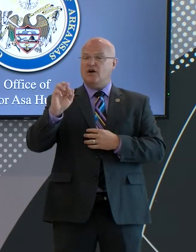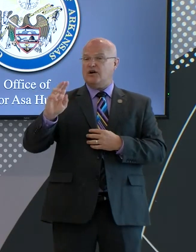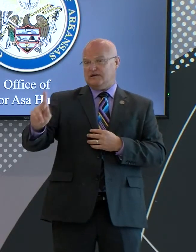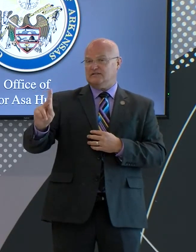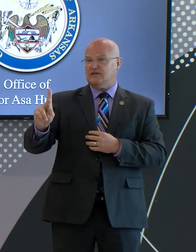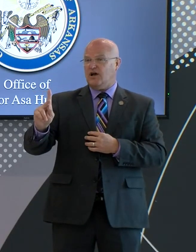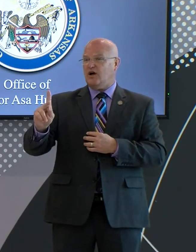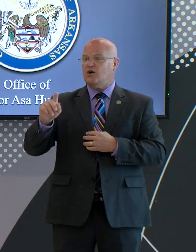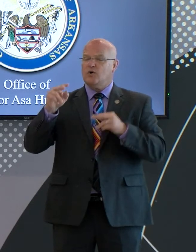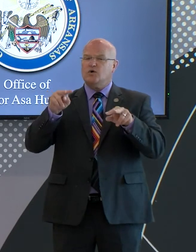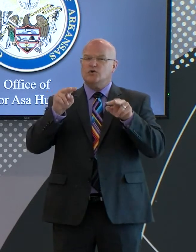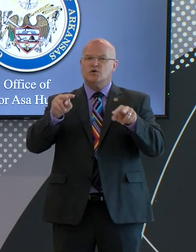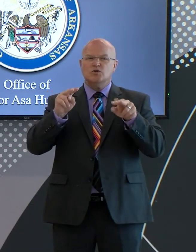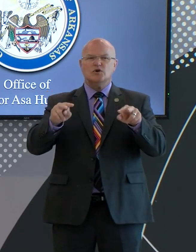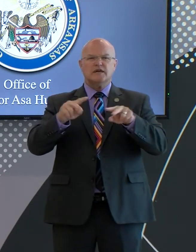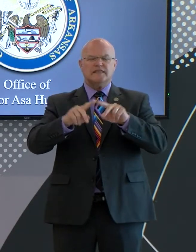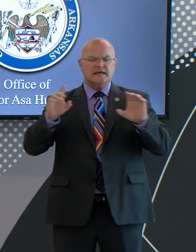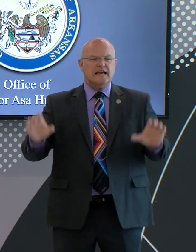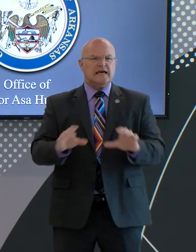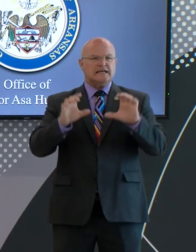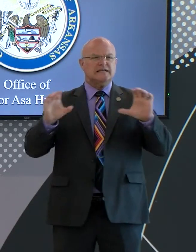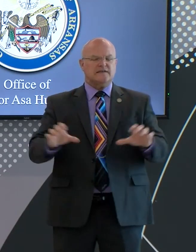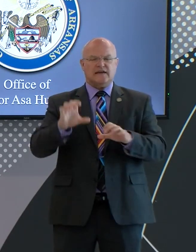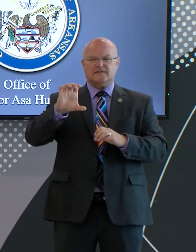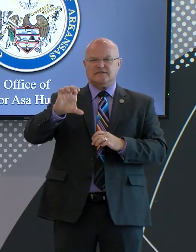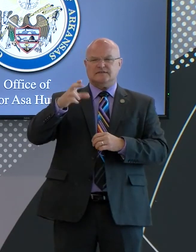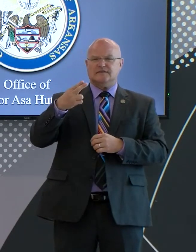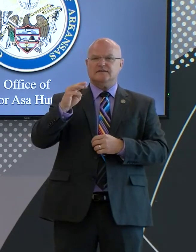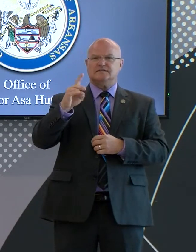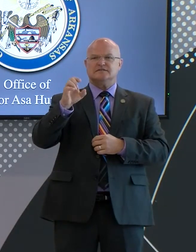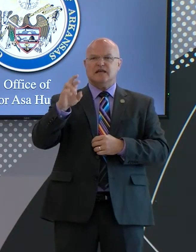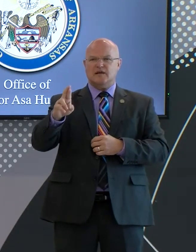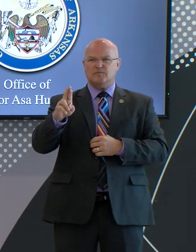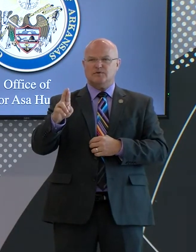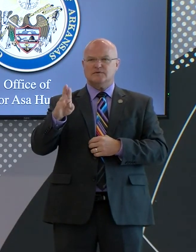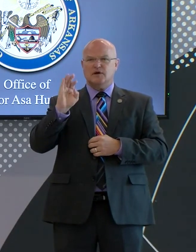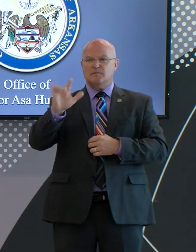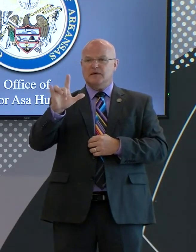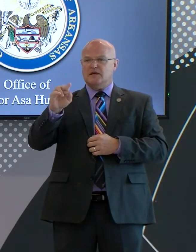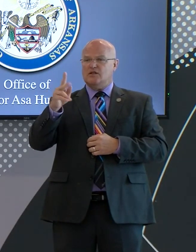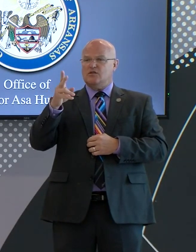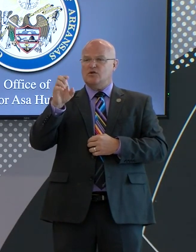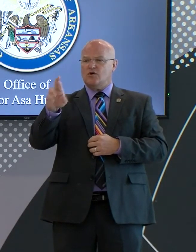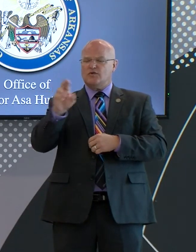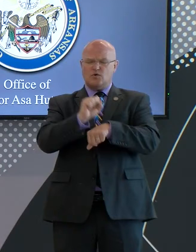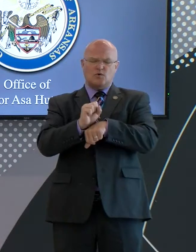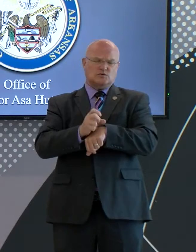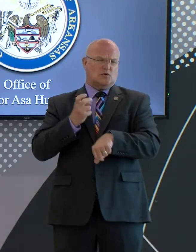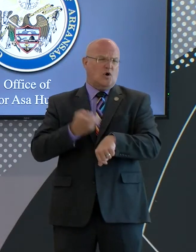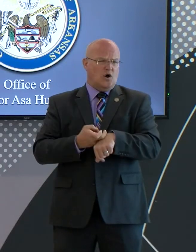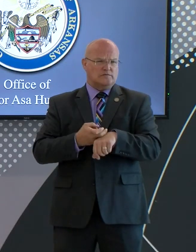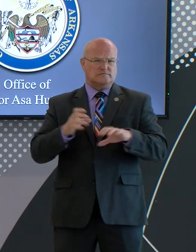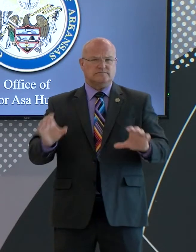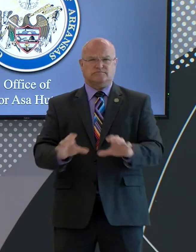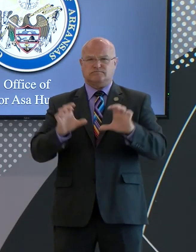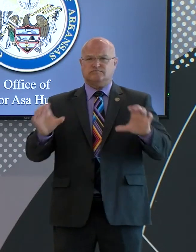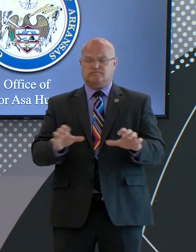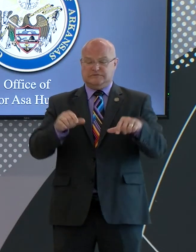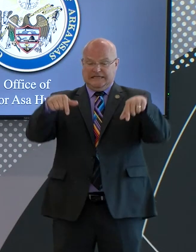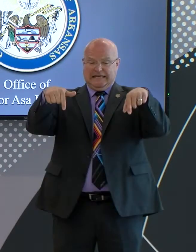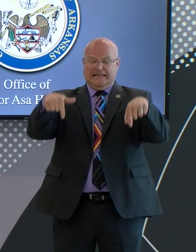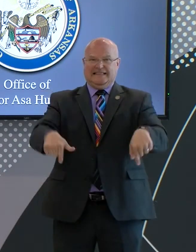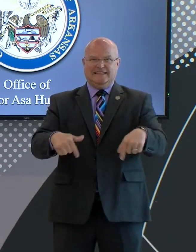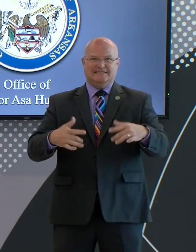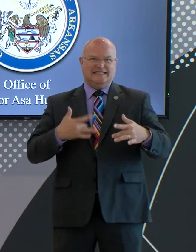Arkansas, whenever you look at the active chamber that you have, Bill Luther, that works so hard on the chamber activities. This